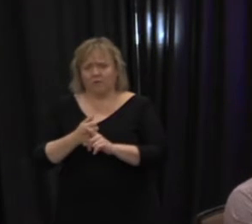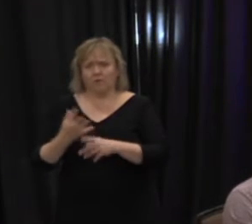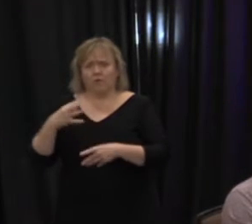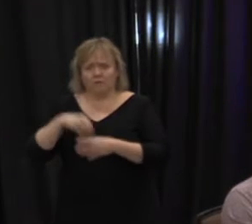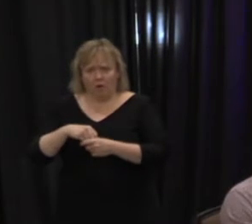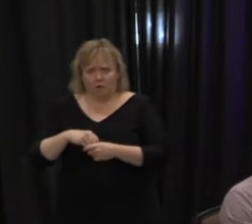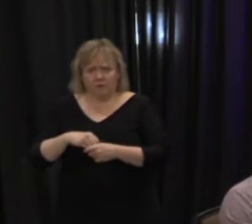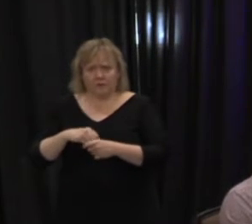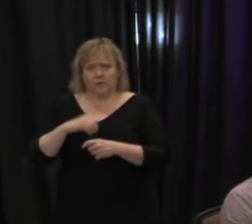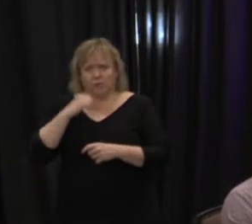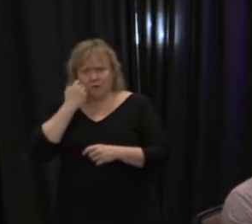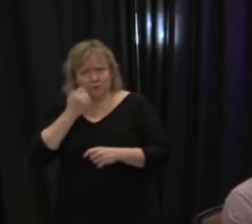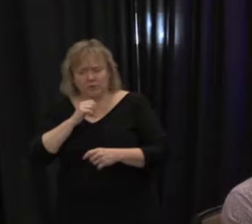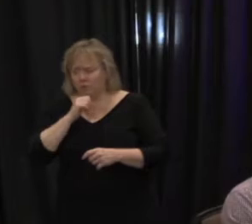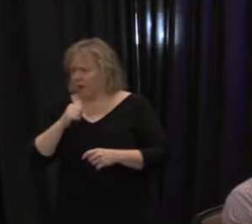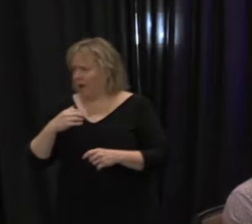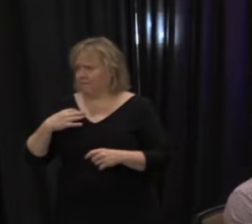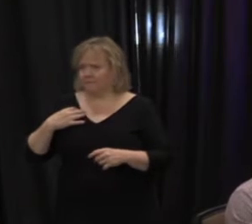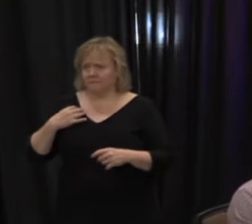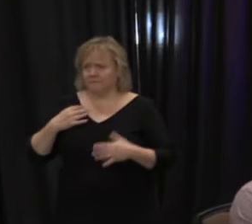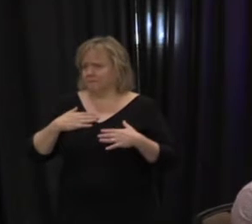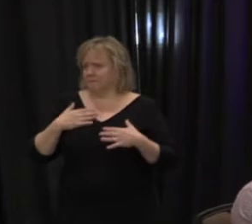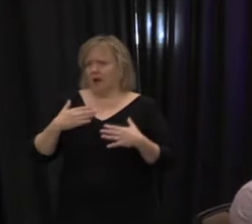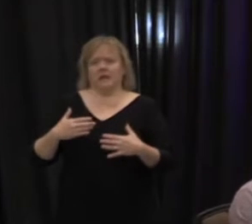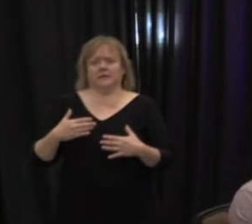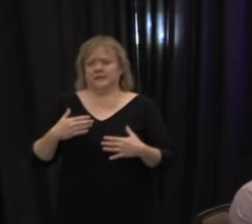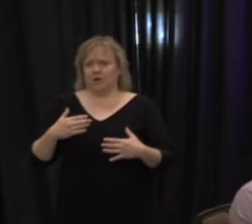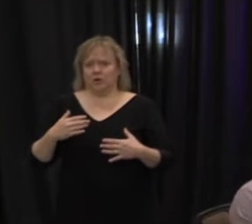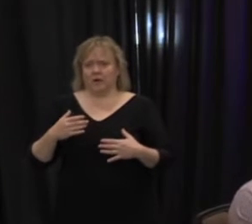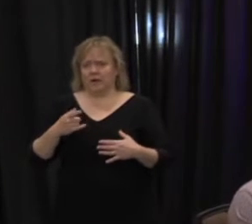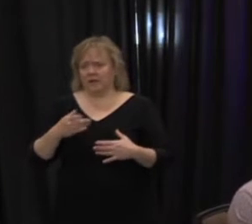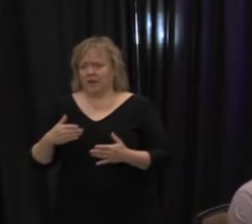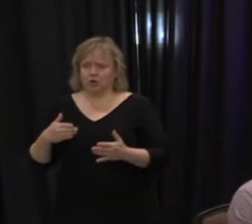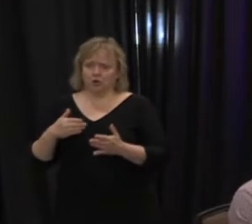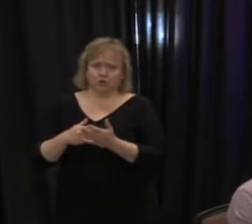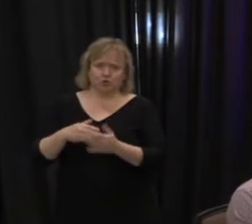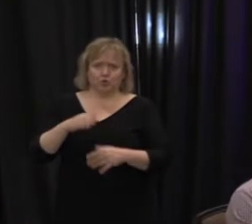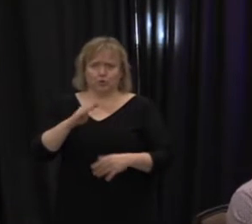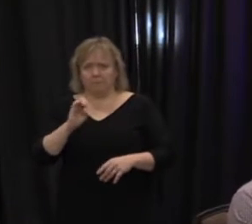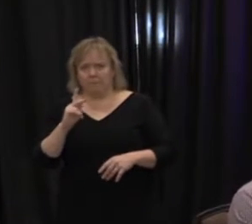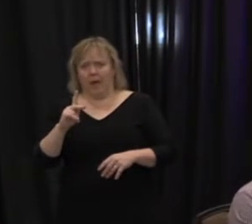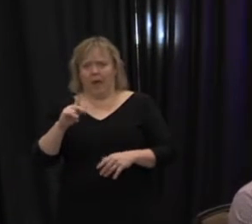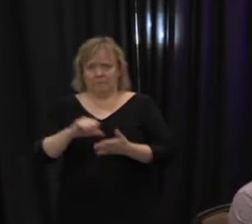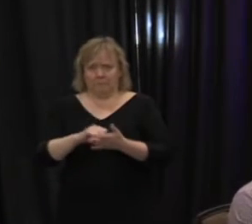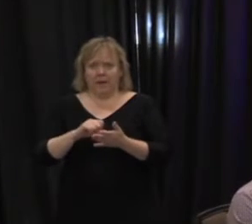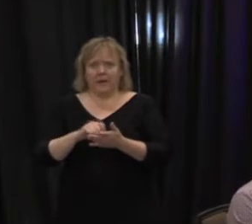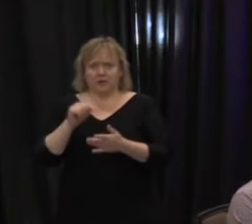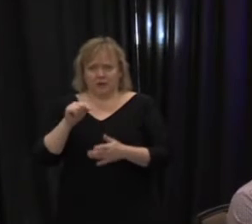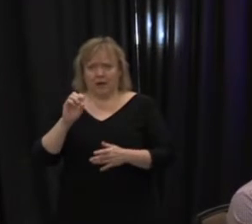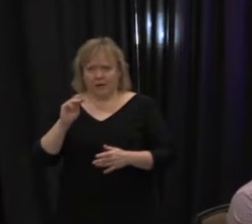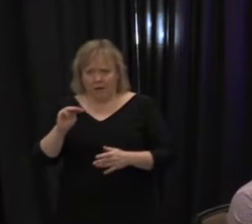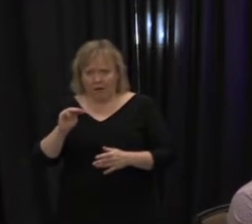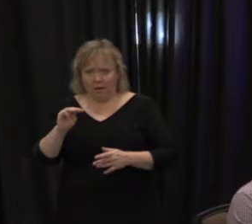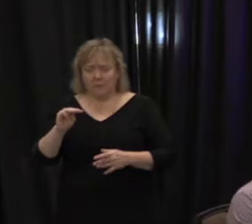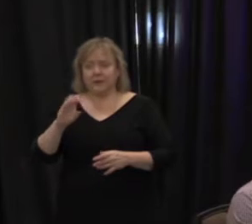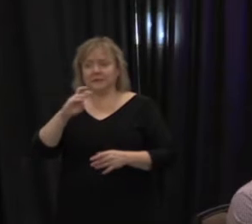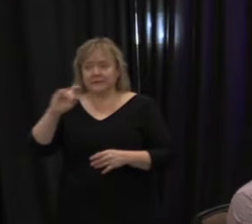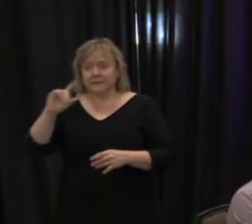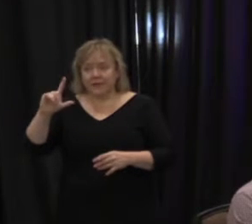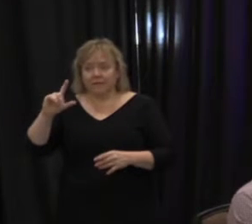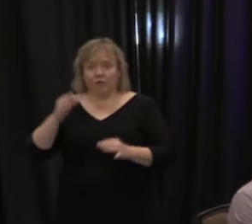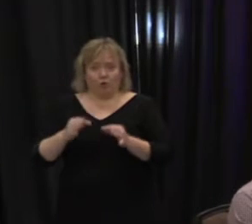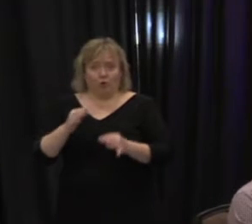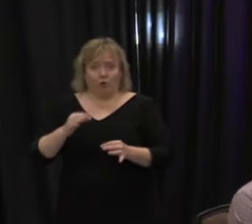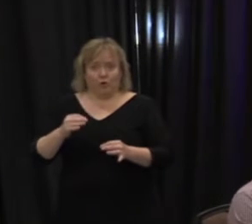prostitution, not voluntarily, who are suing Backpage.com in civil court seeking damages because they believe